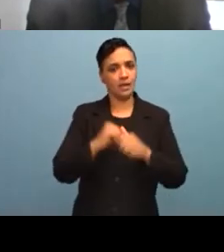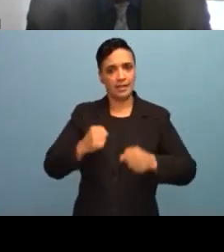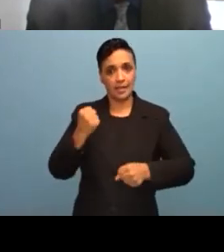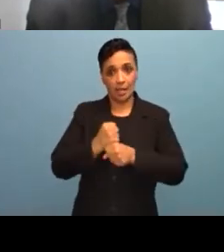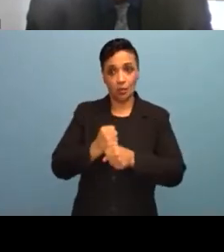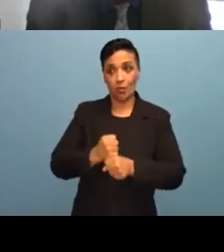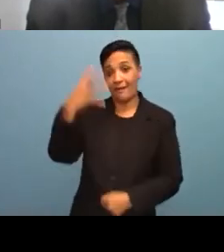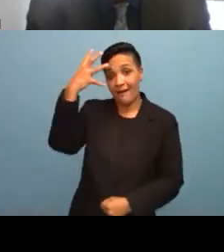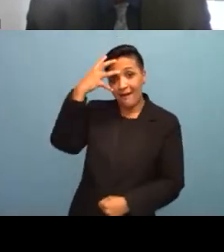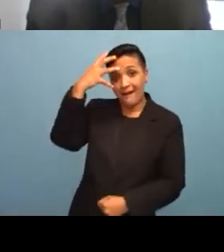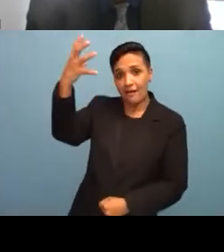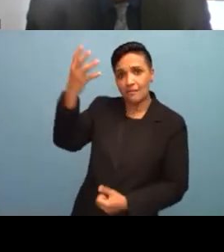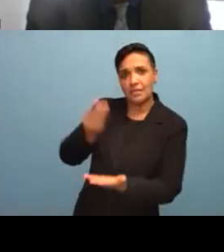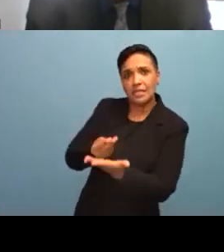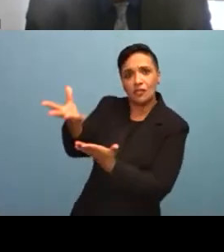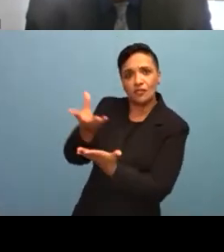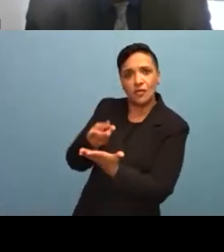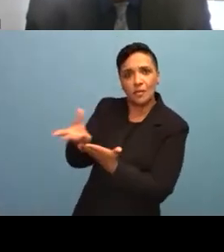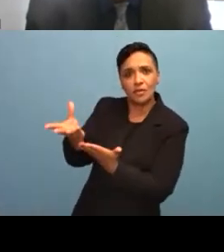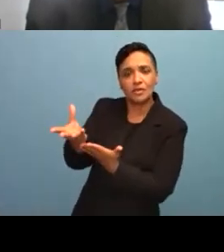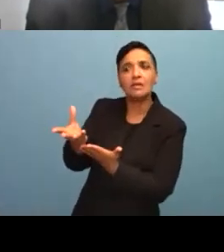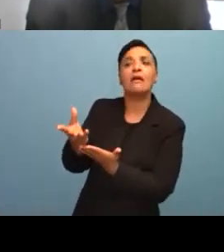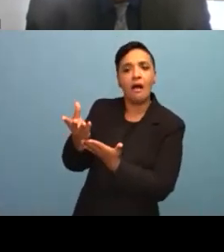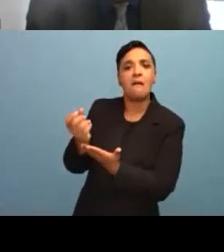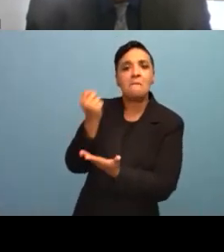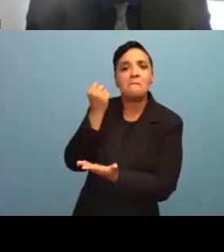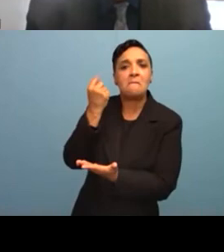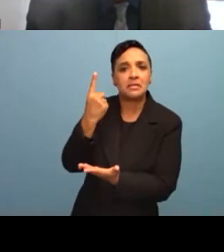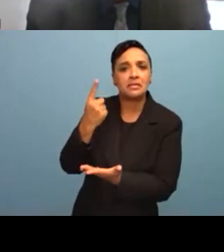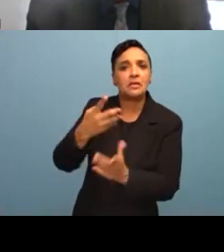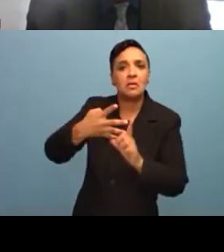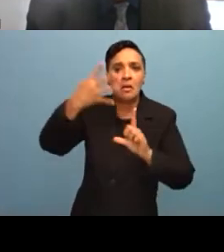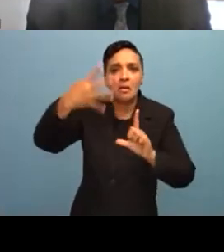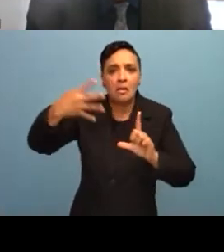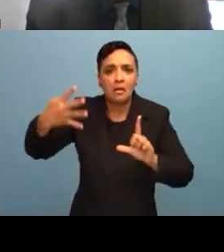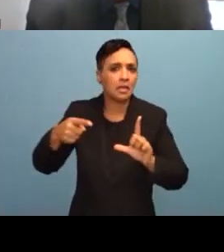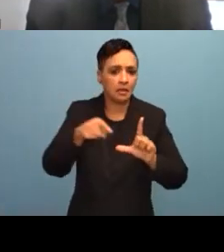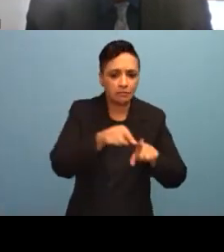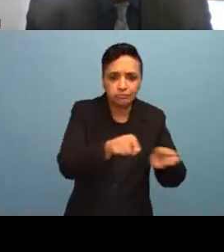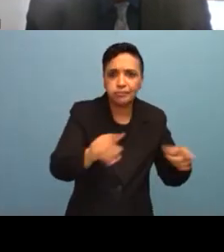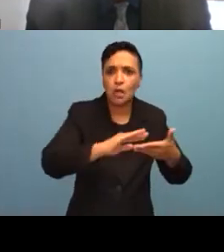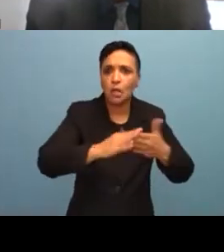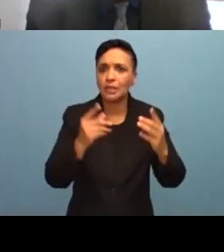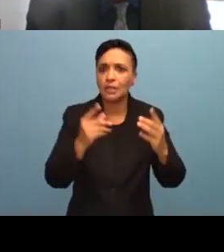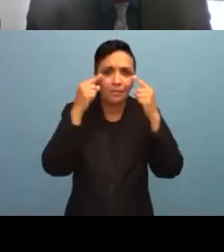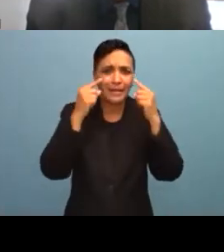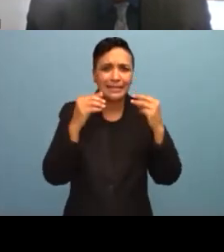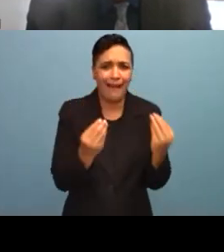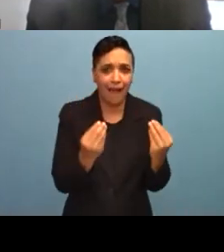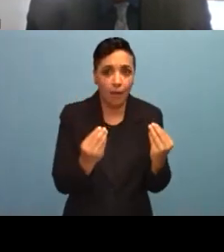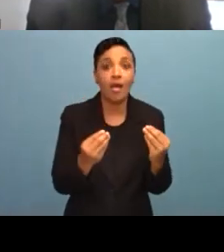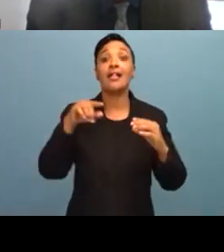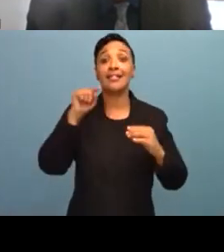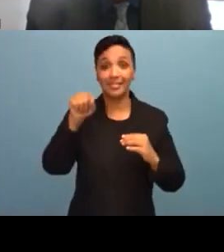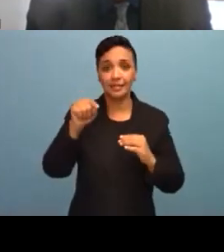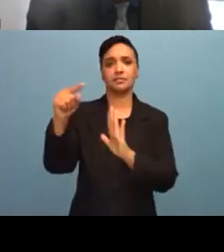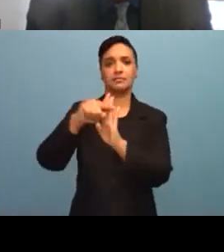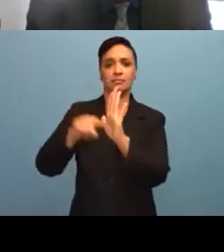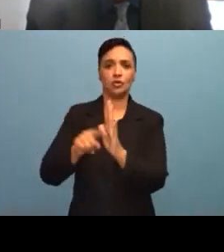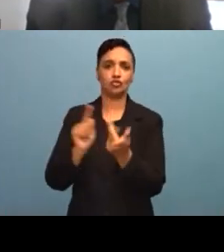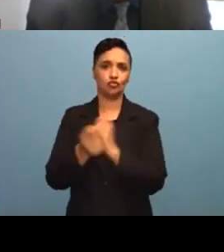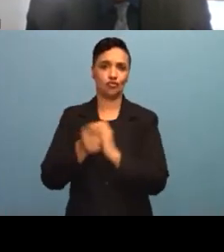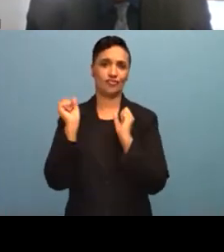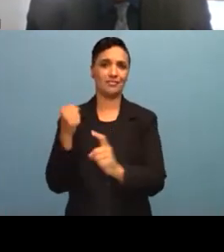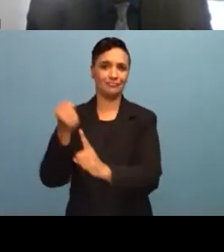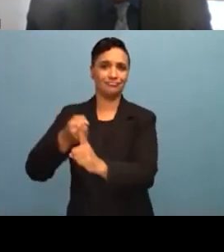their blind spots, you know, and find out what it looks like on the ground, how their policies translate. Yes. And then that lesson works for the government, but also